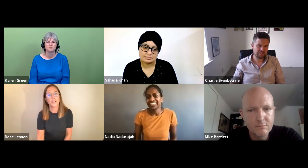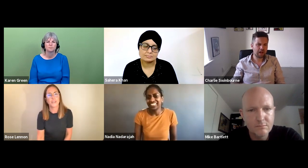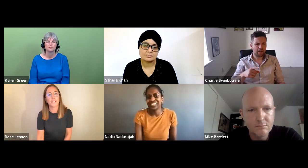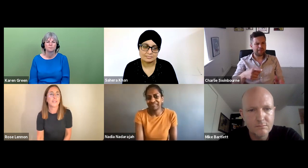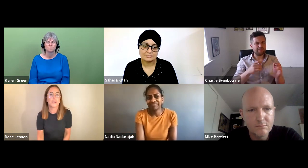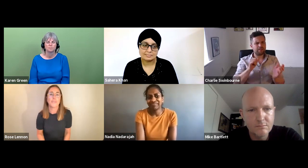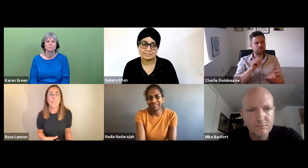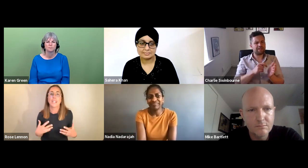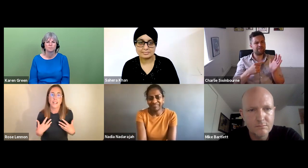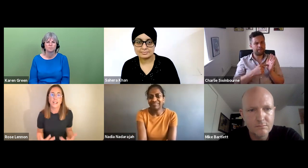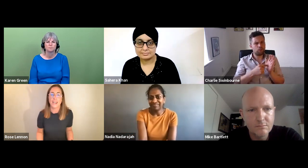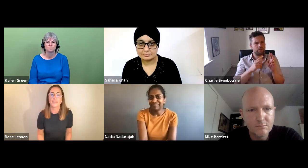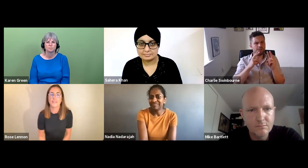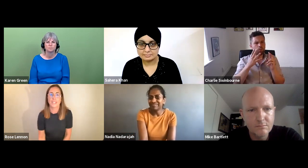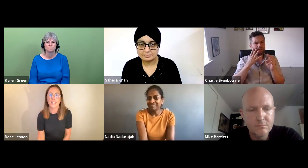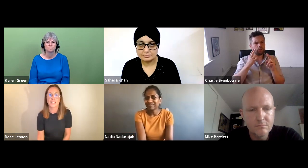to represent ourselves. Yes,